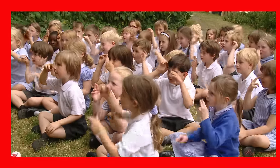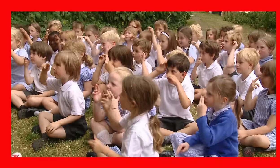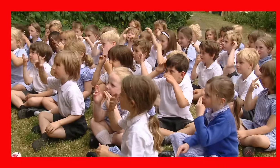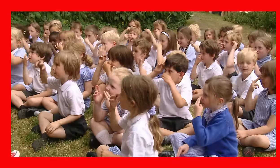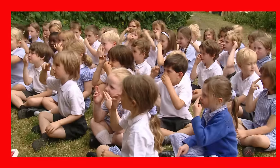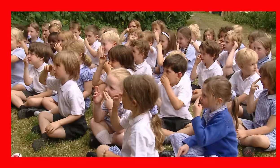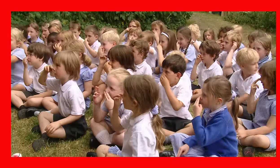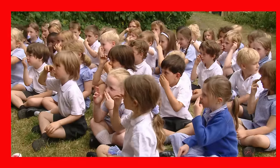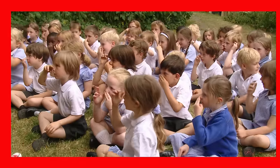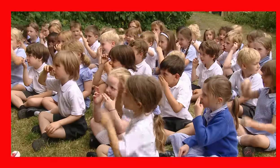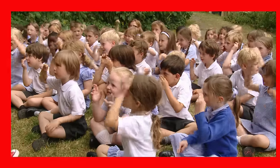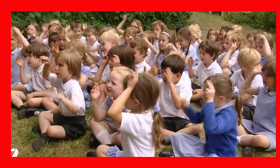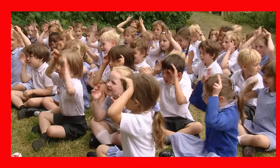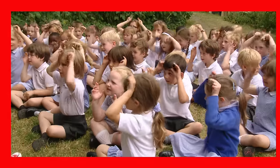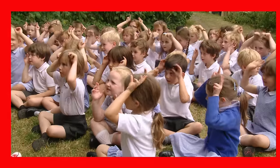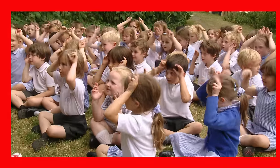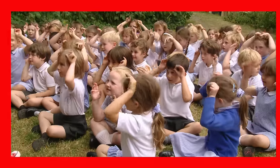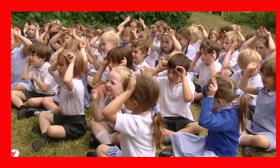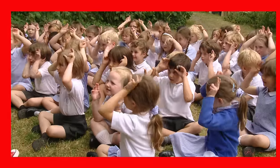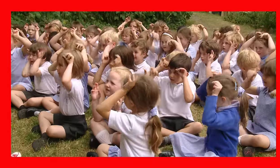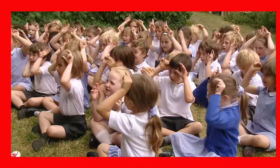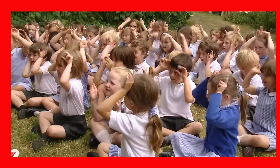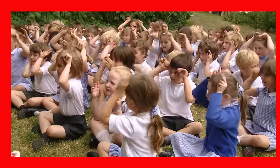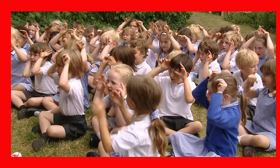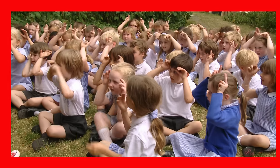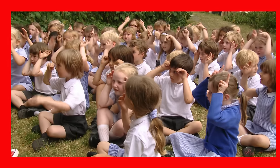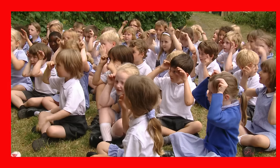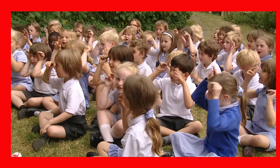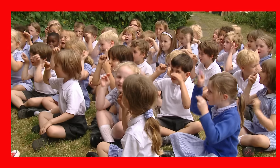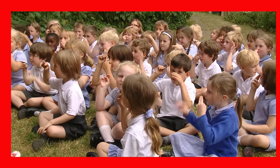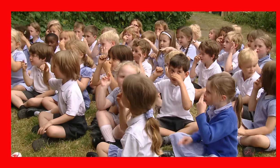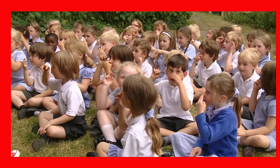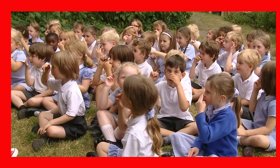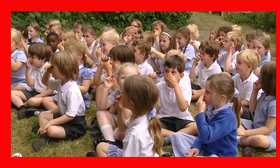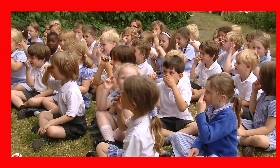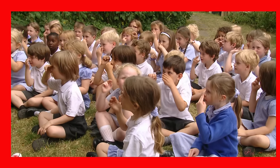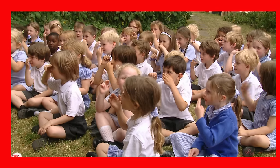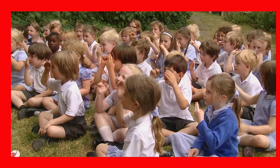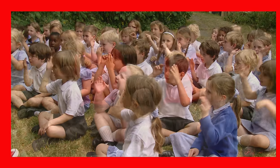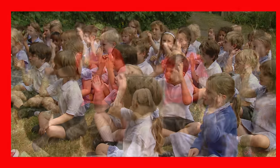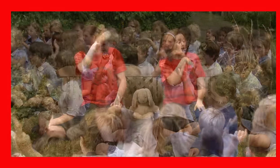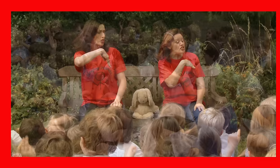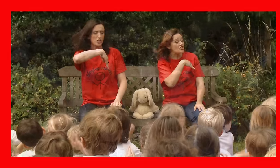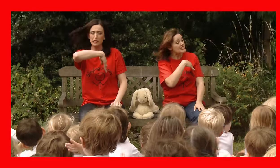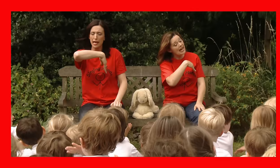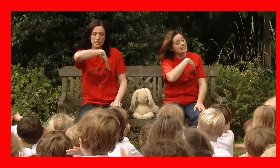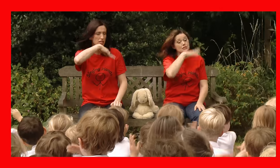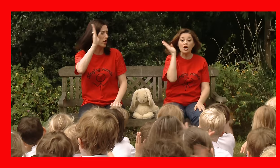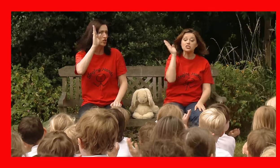upon his nose Little Peter Rabbit had a fly upon his nose And he swished it and he swashed